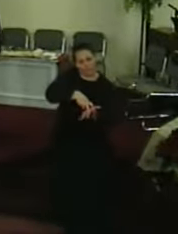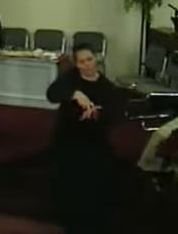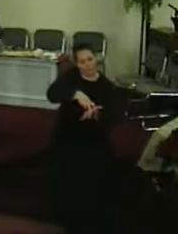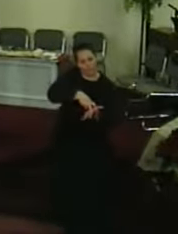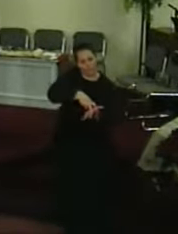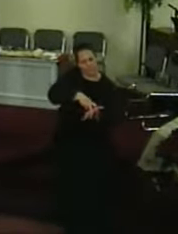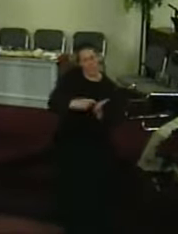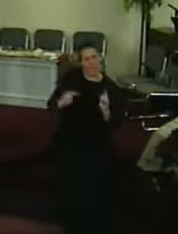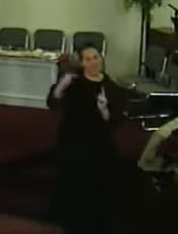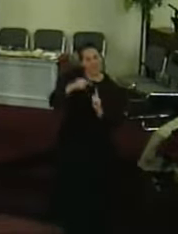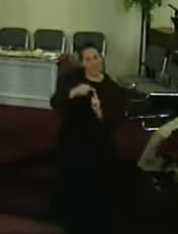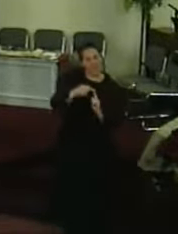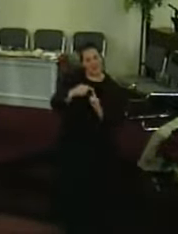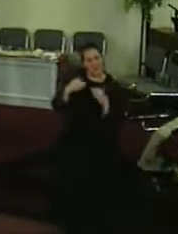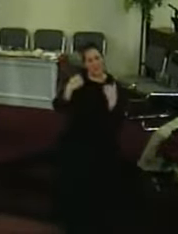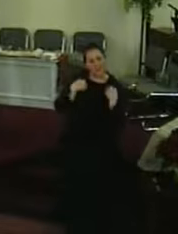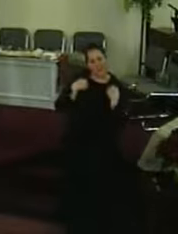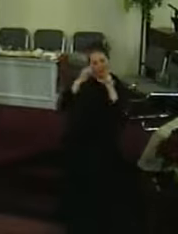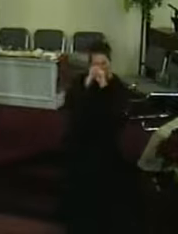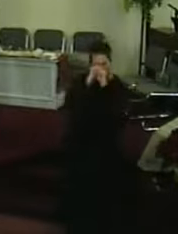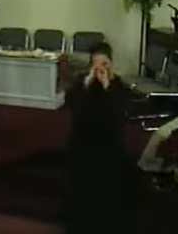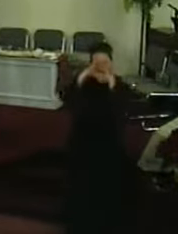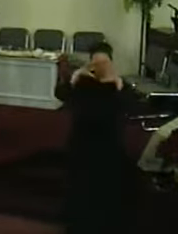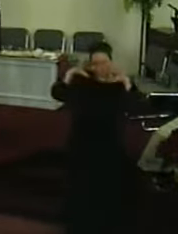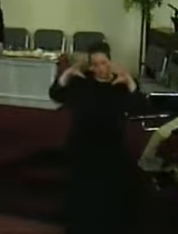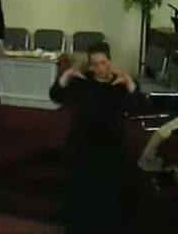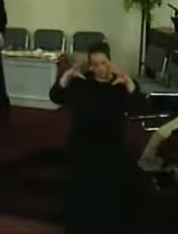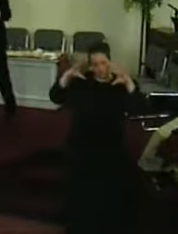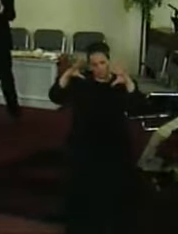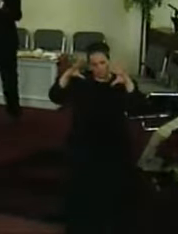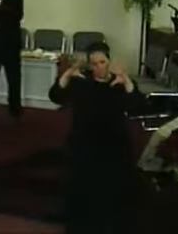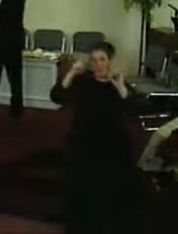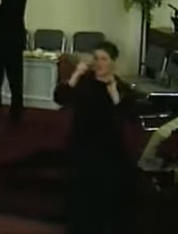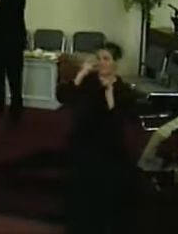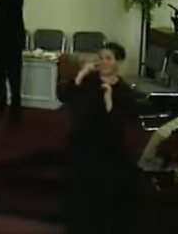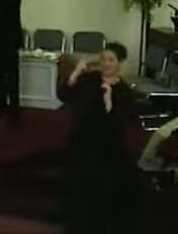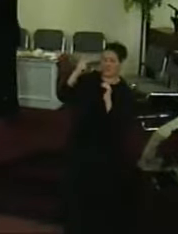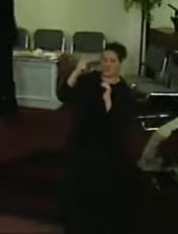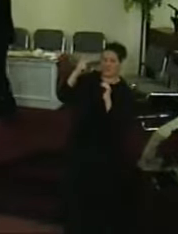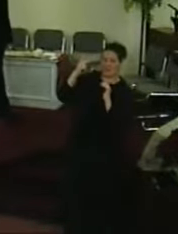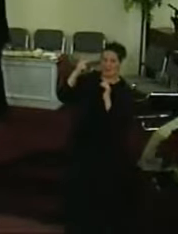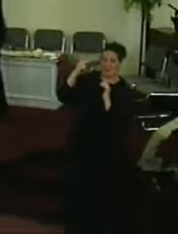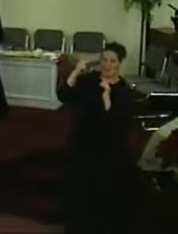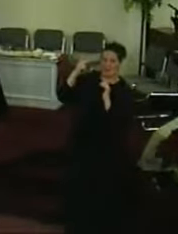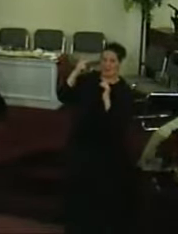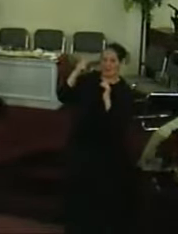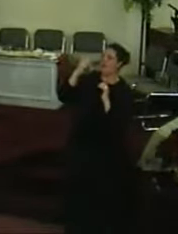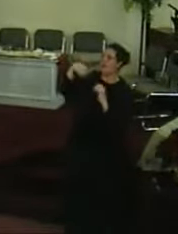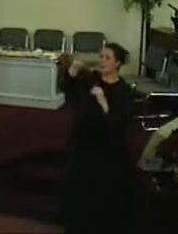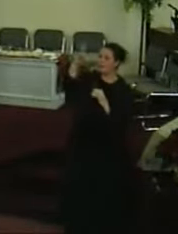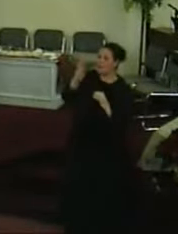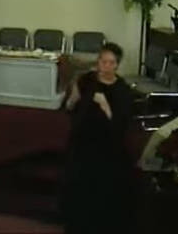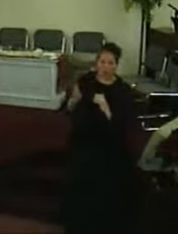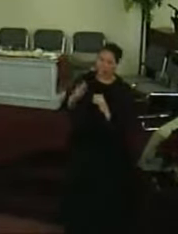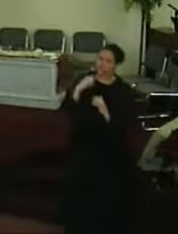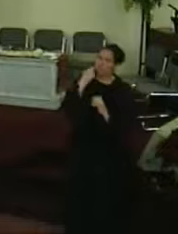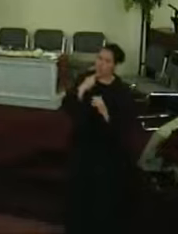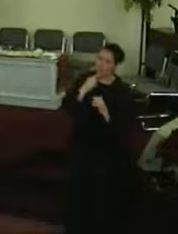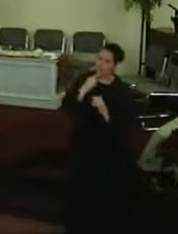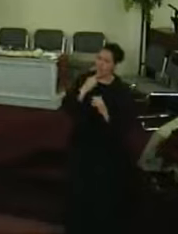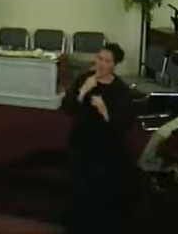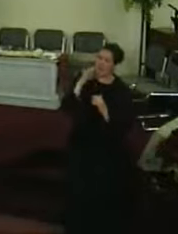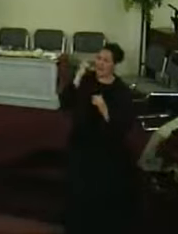vision, until we've got a good view, until we know who our God is and we understand his